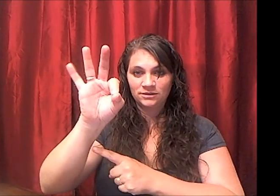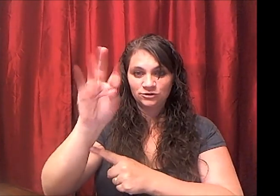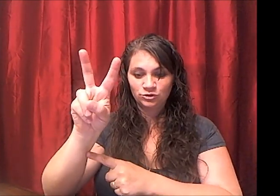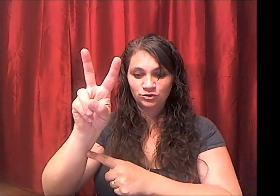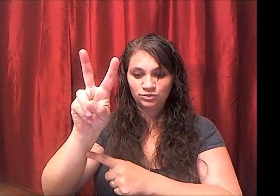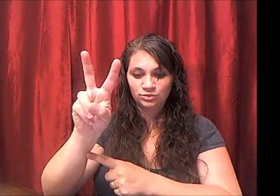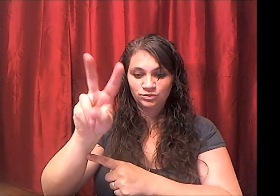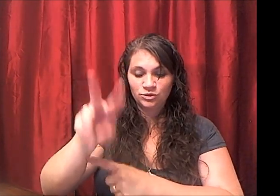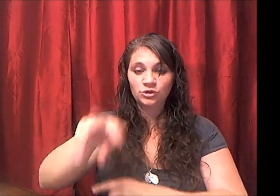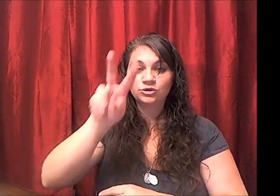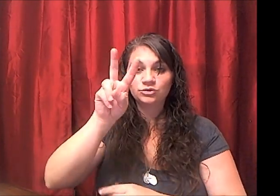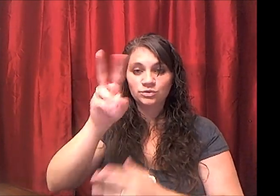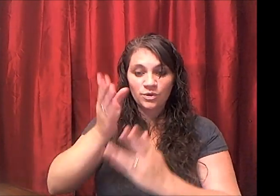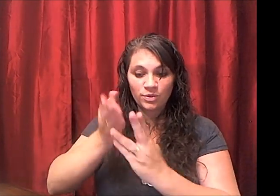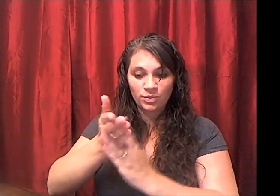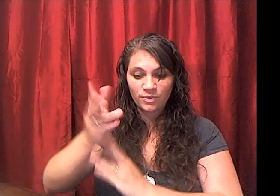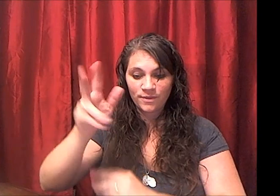dinner for two.